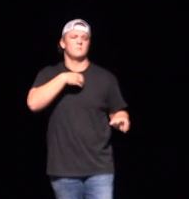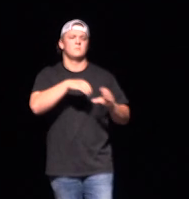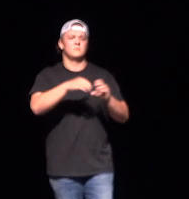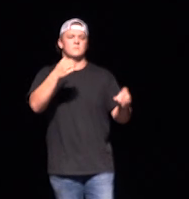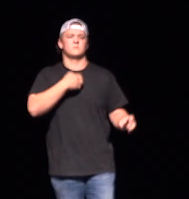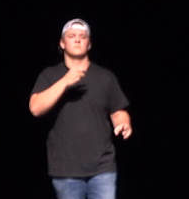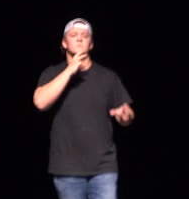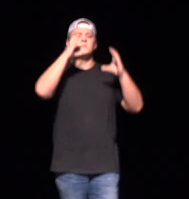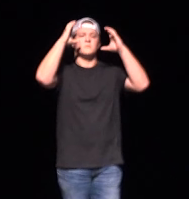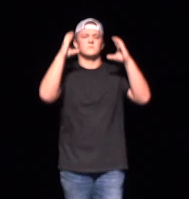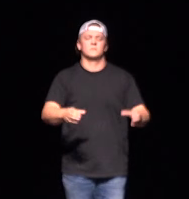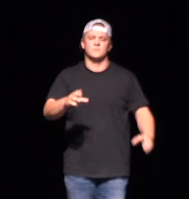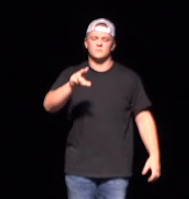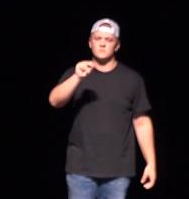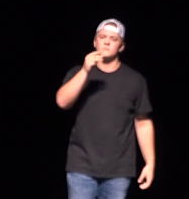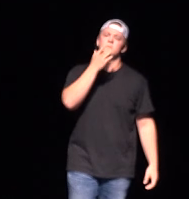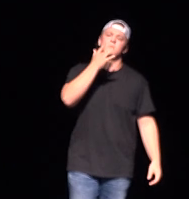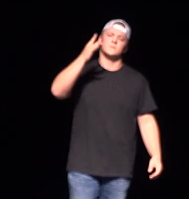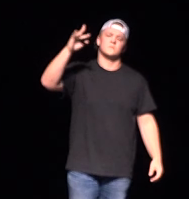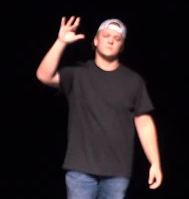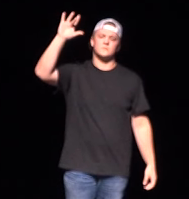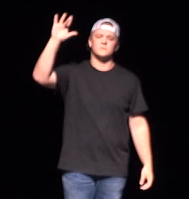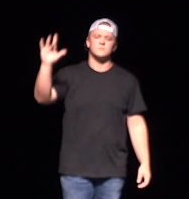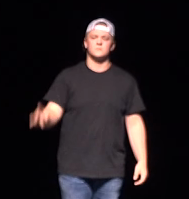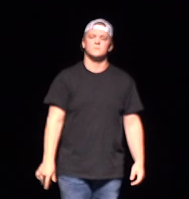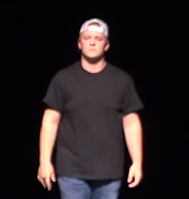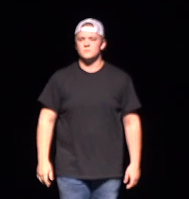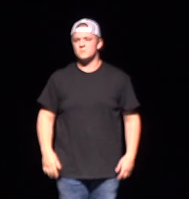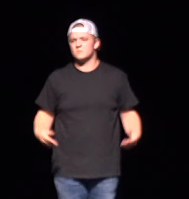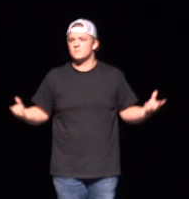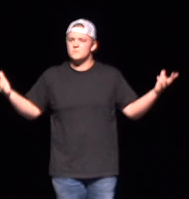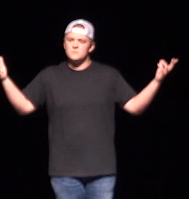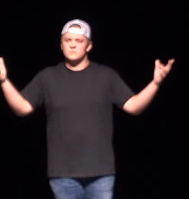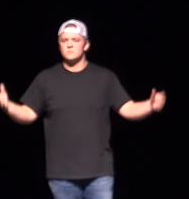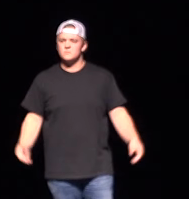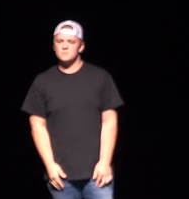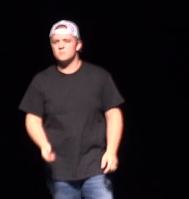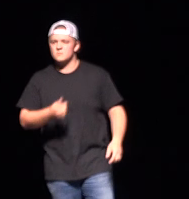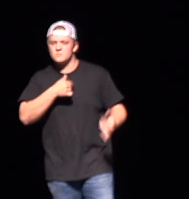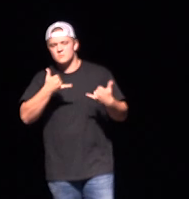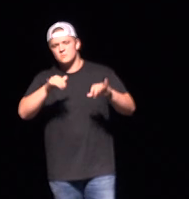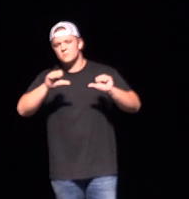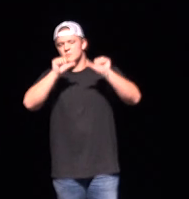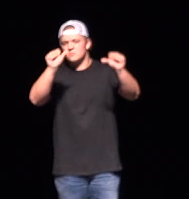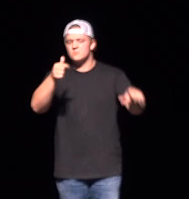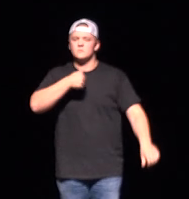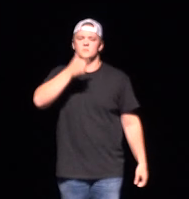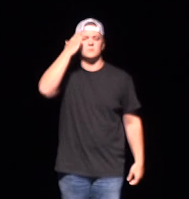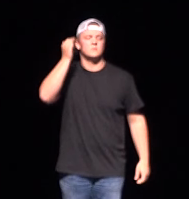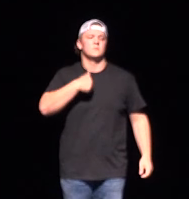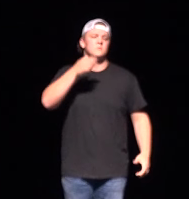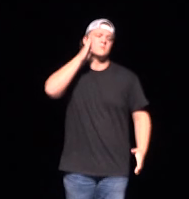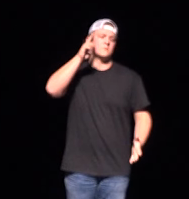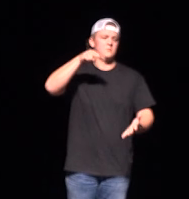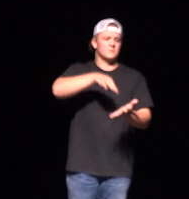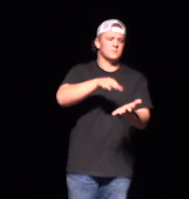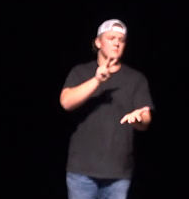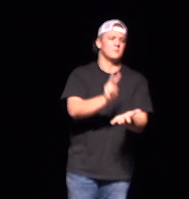my wishes and I'll wish it well Still know it's hard, but oh well I still try even though I know I'm gonna